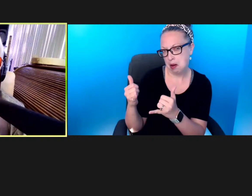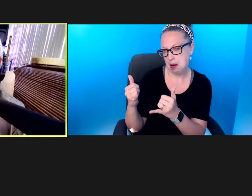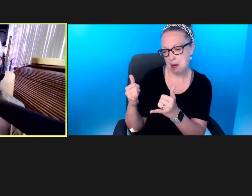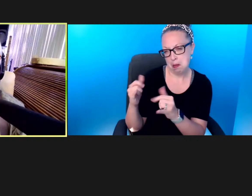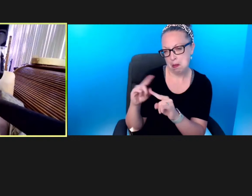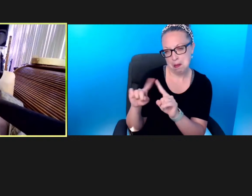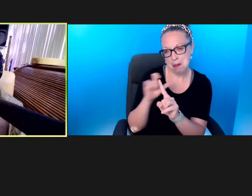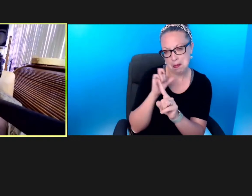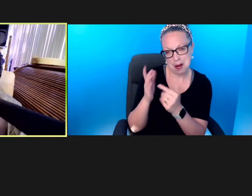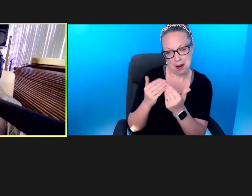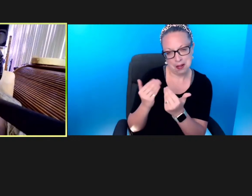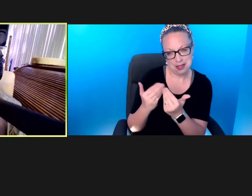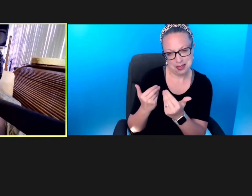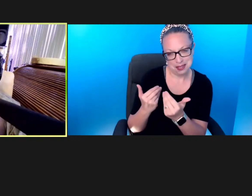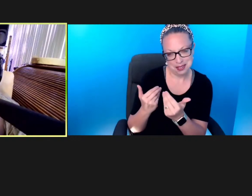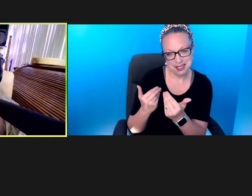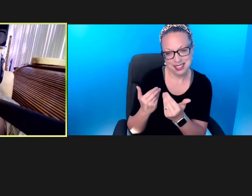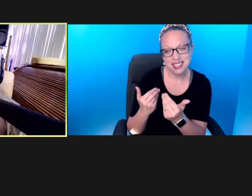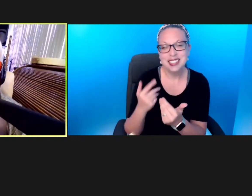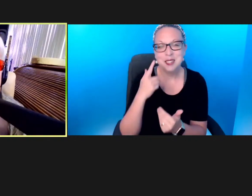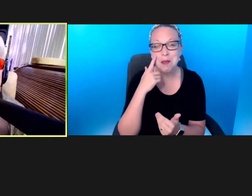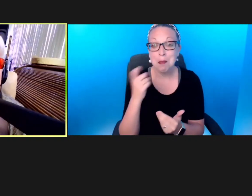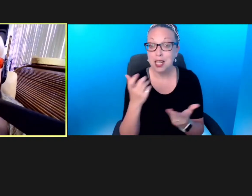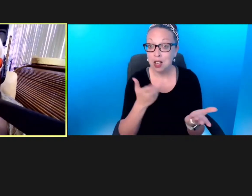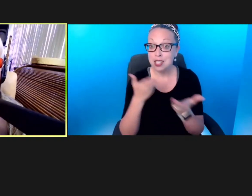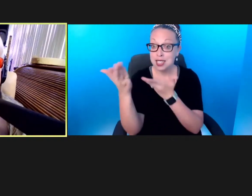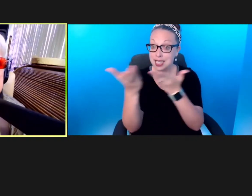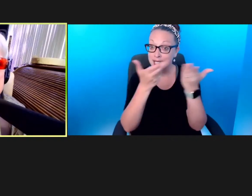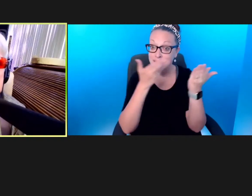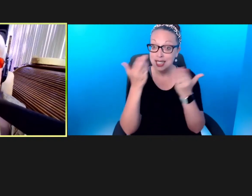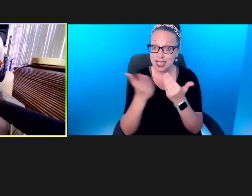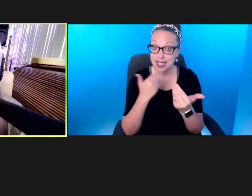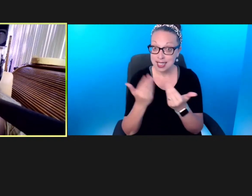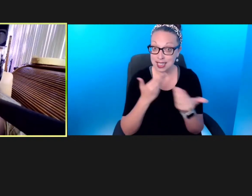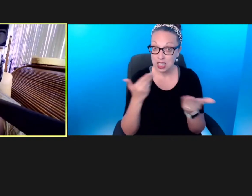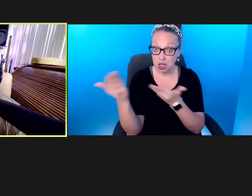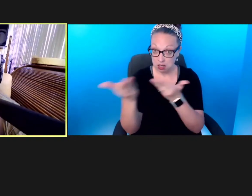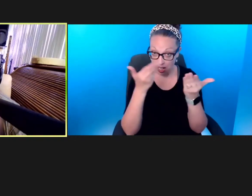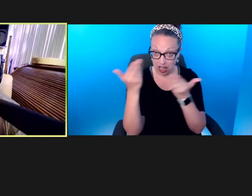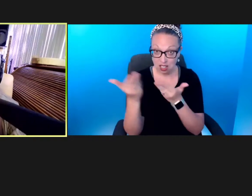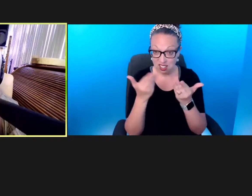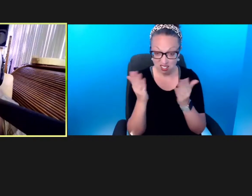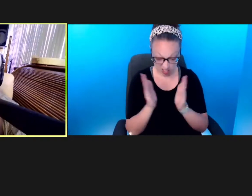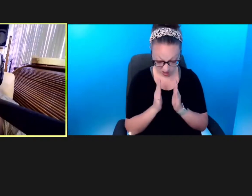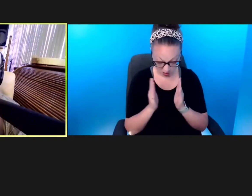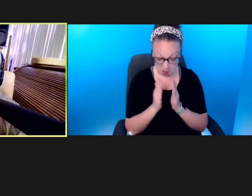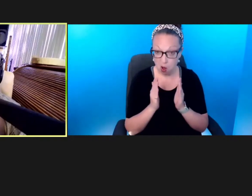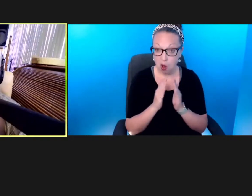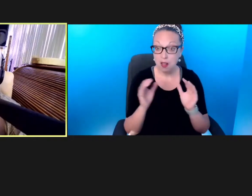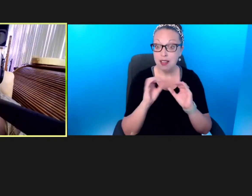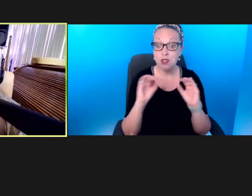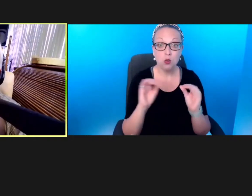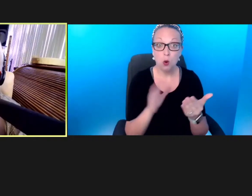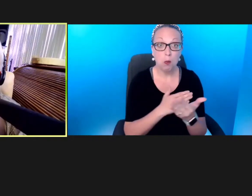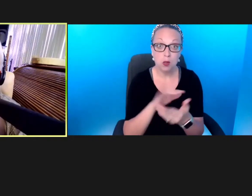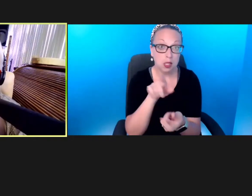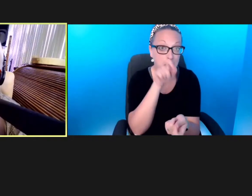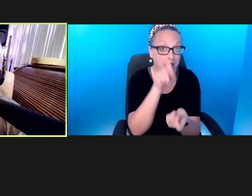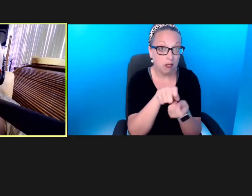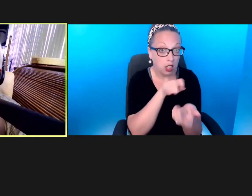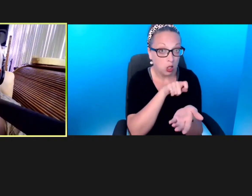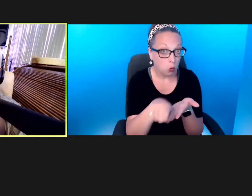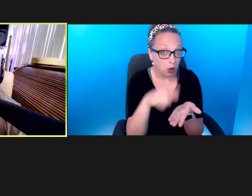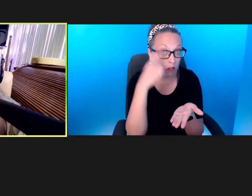easy. But because it's portable and because there's no music specifically written for the